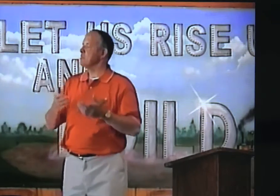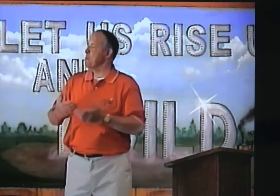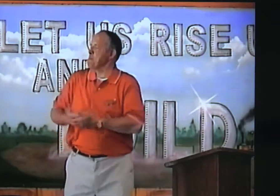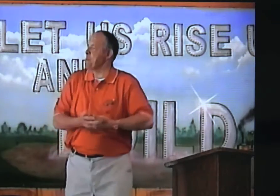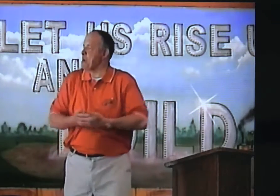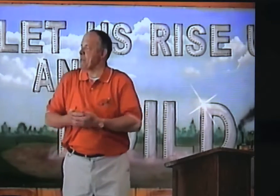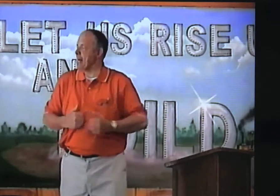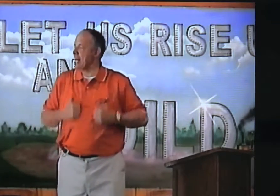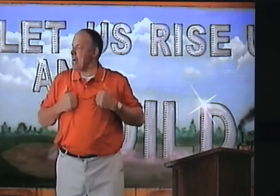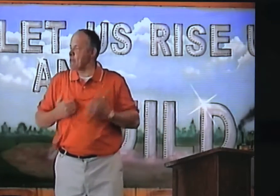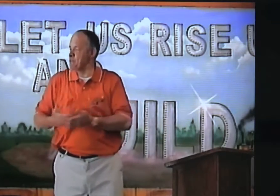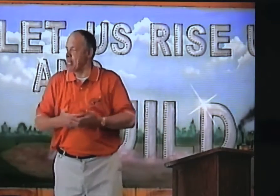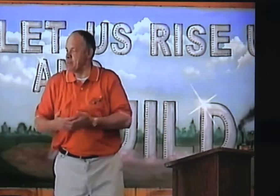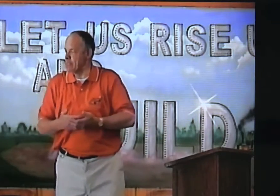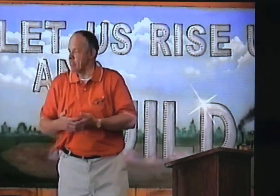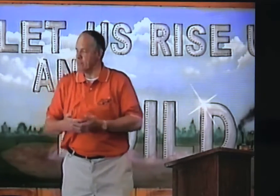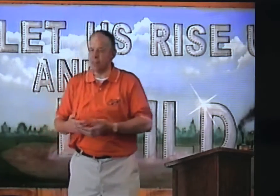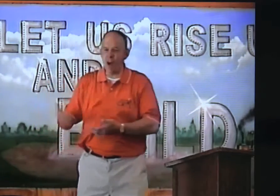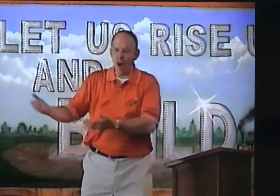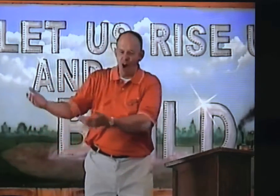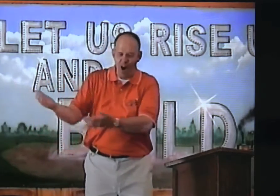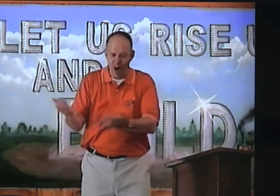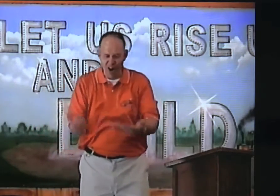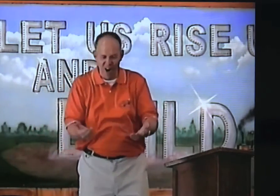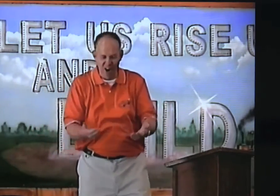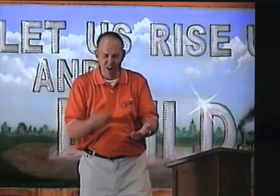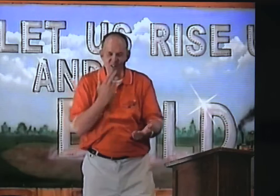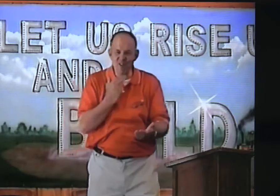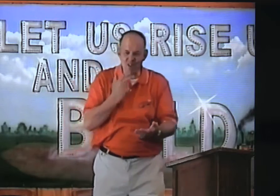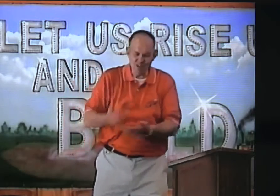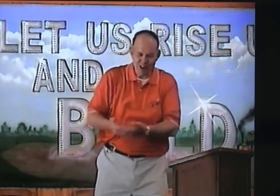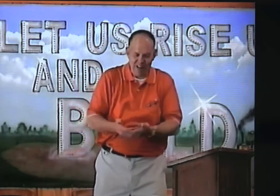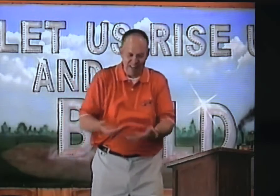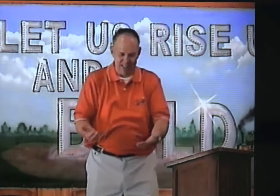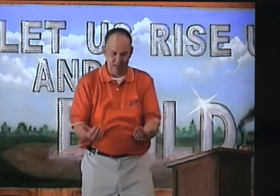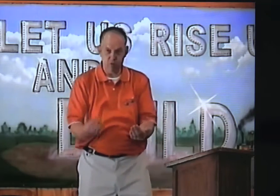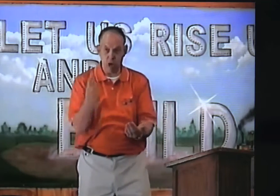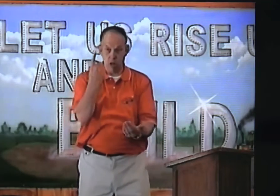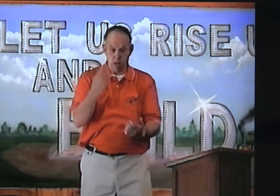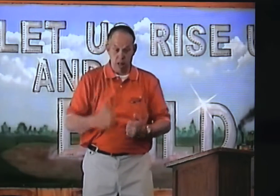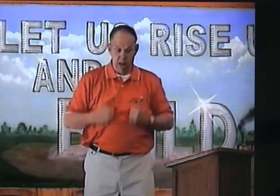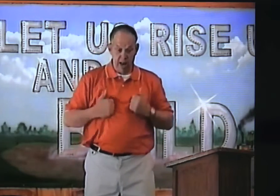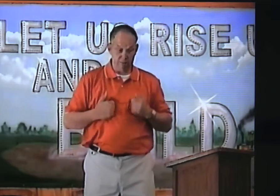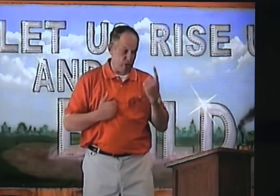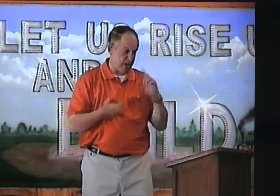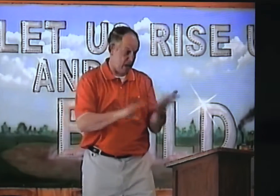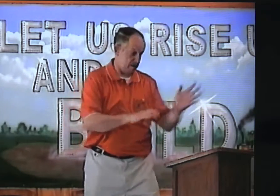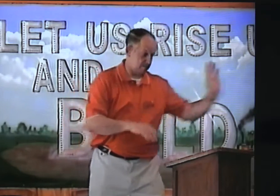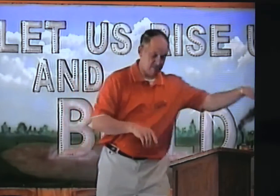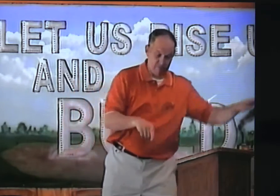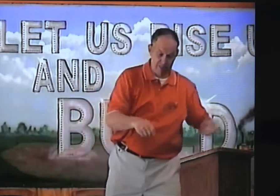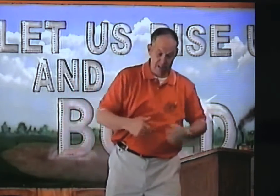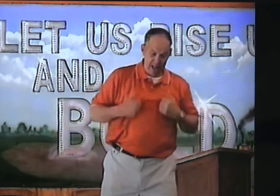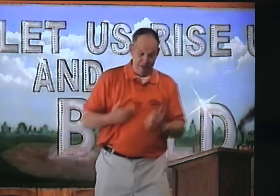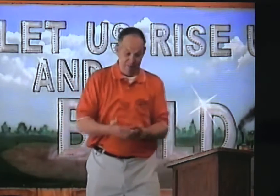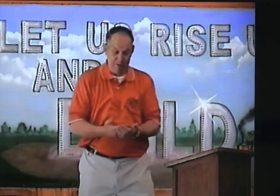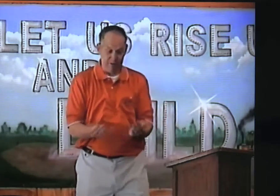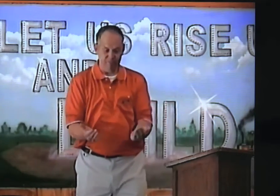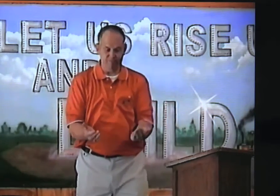Bring me my live baby. Oh, cute baby. One of one live, one dead. Give me the